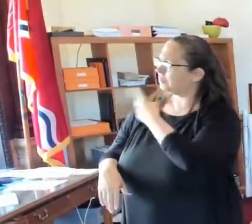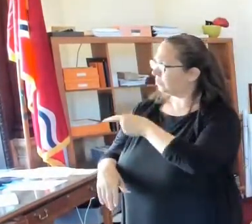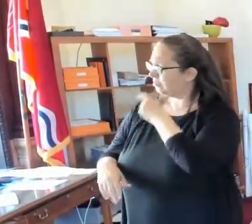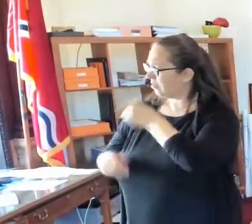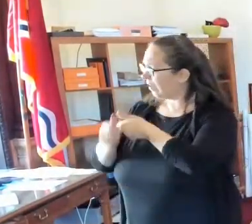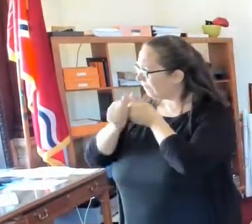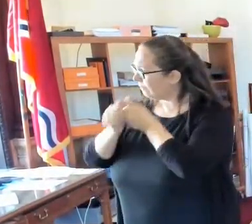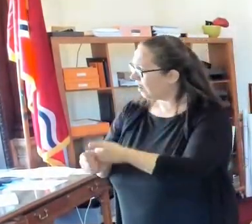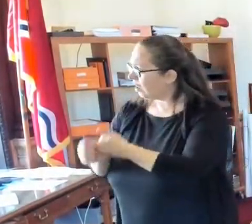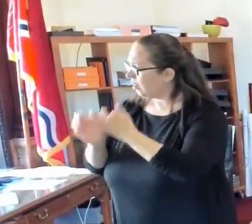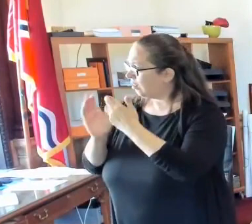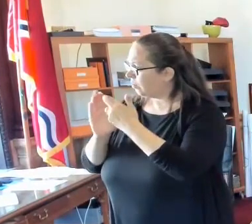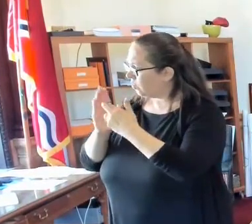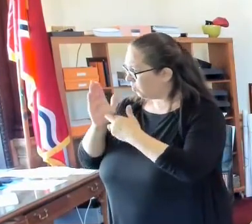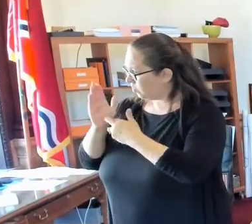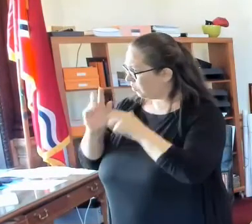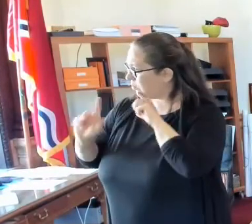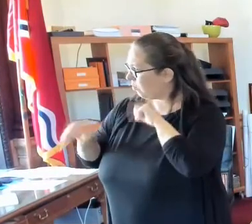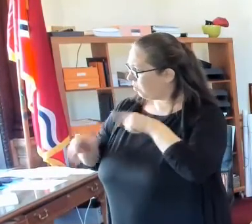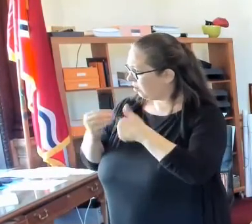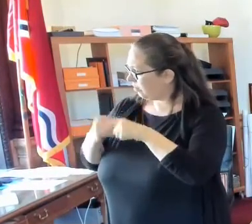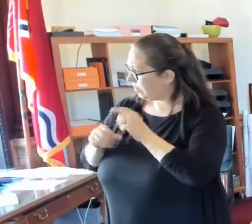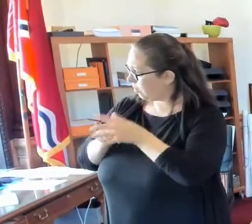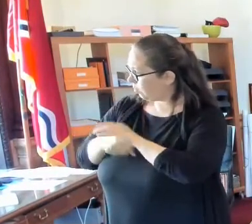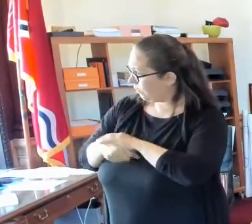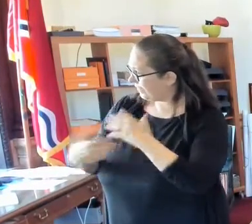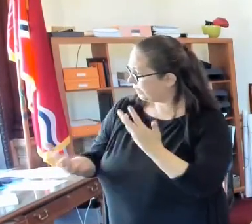COVID-19 orders? So